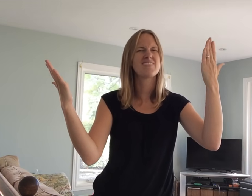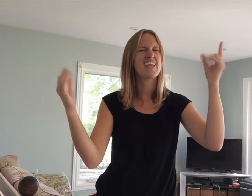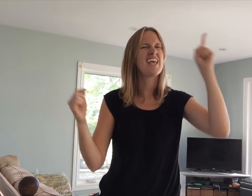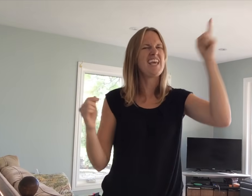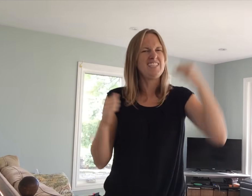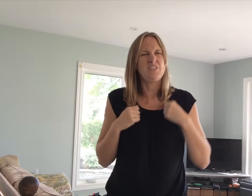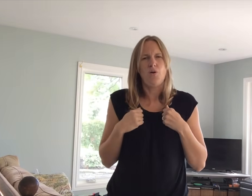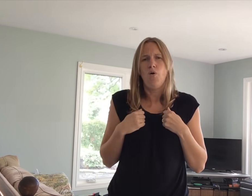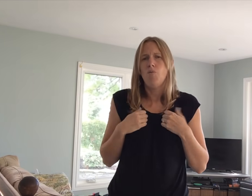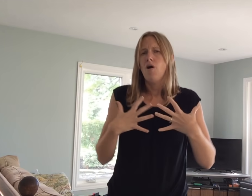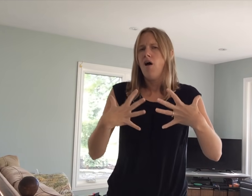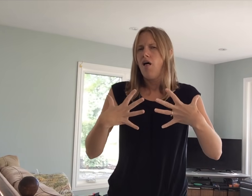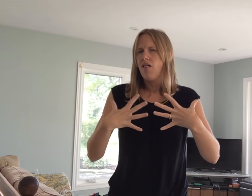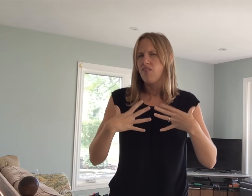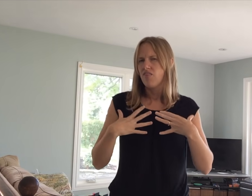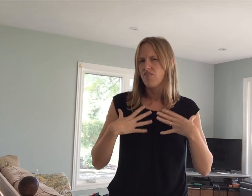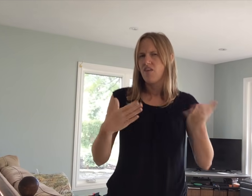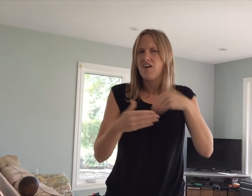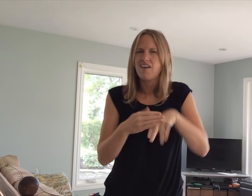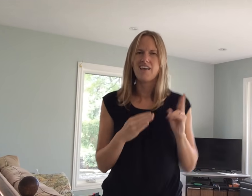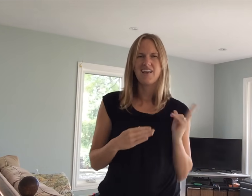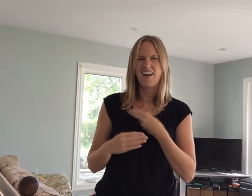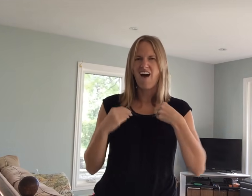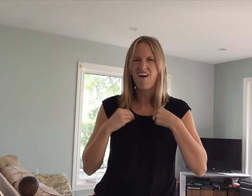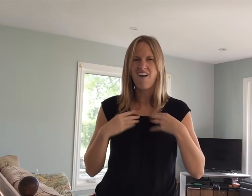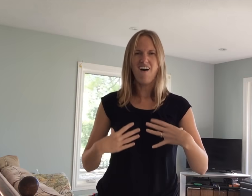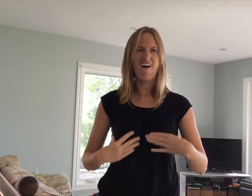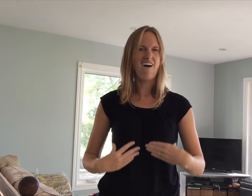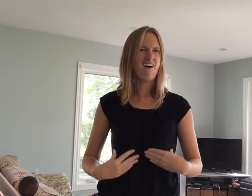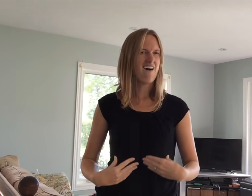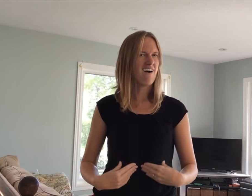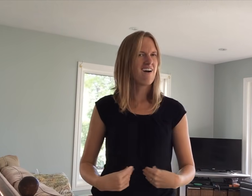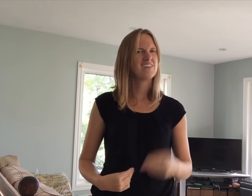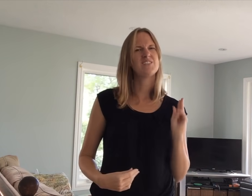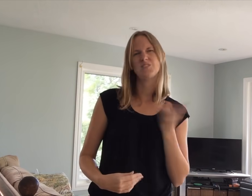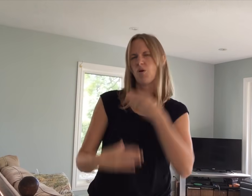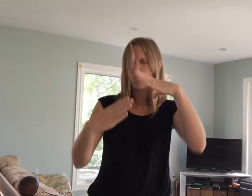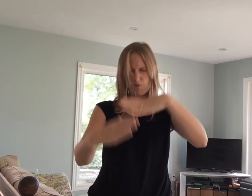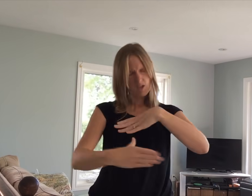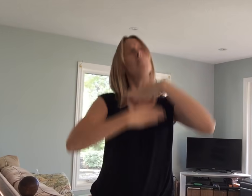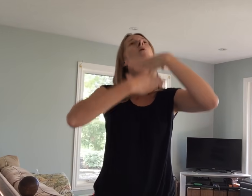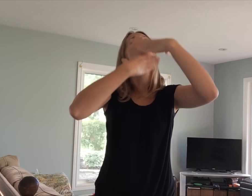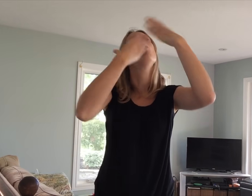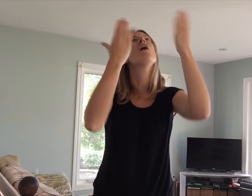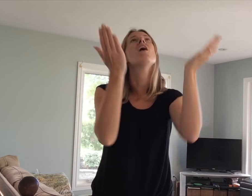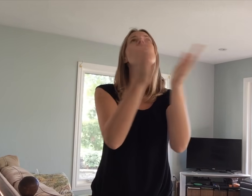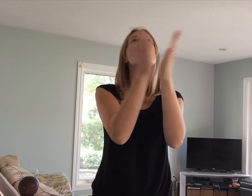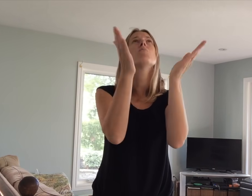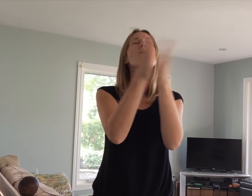It's your breath in our lungs So we pour out our